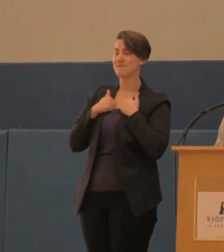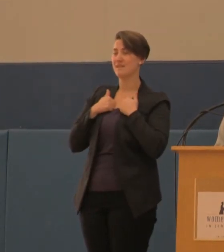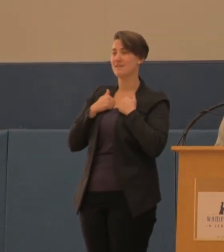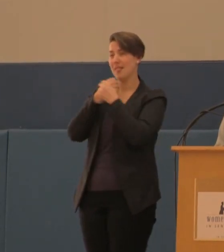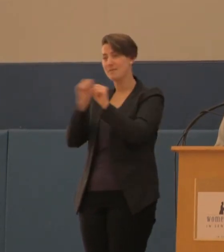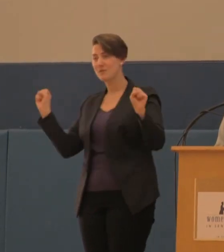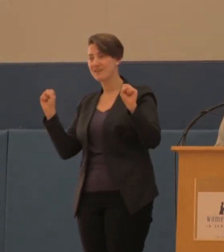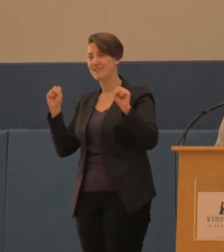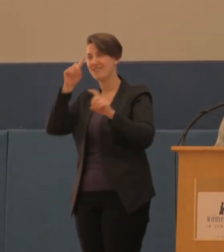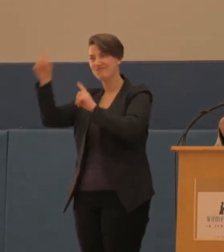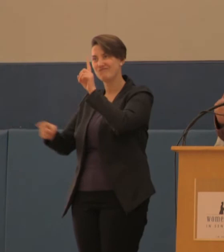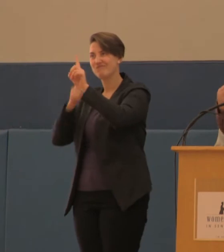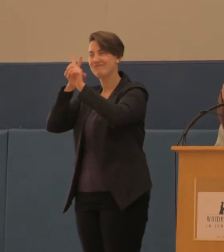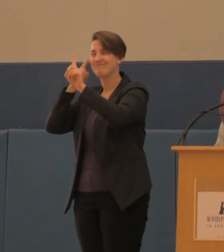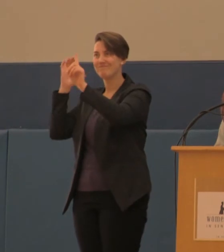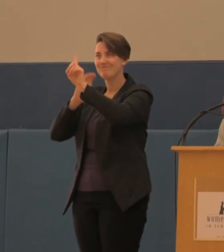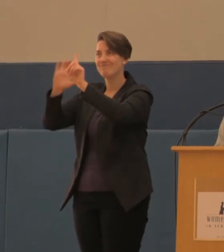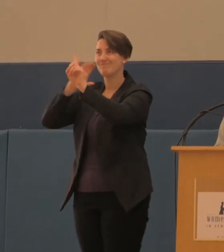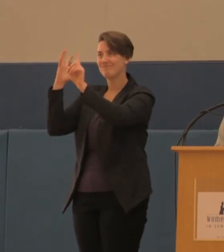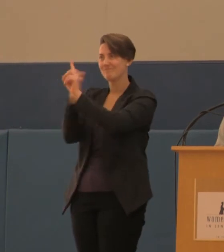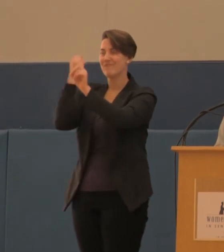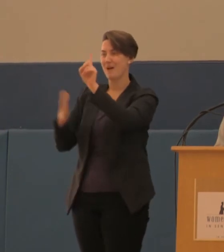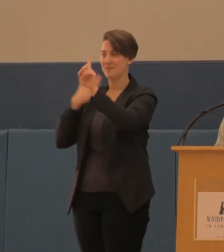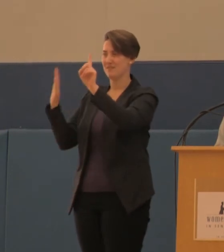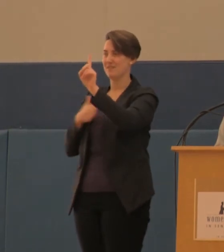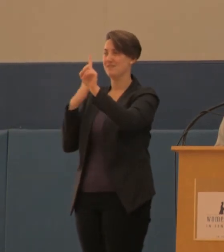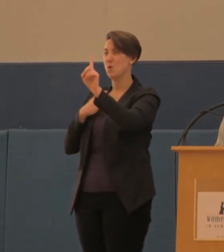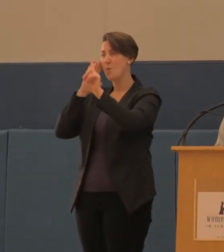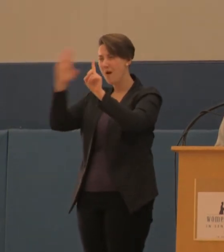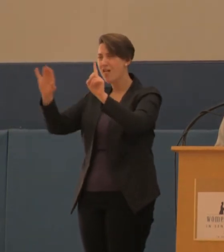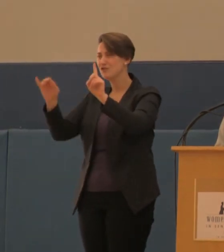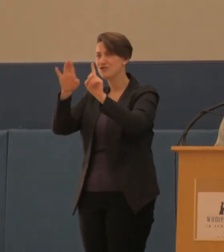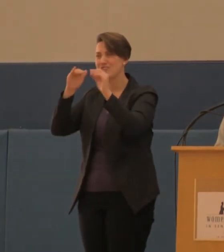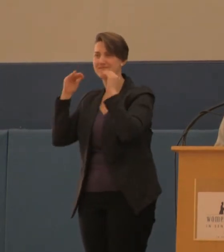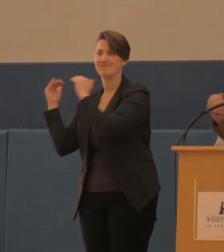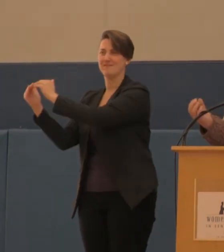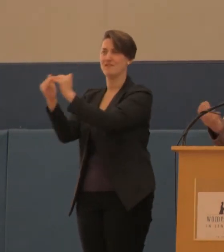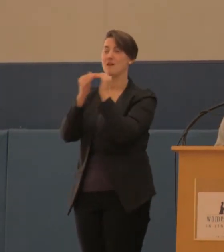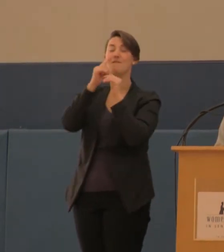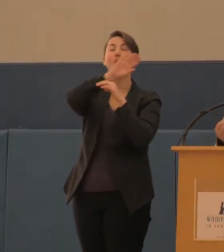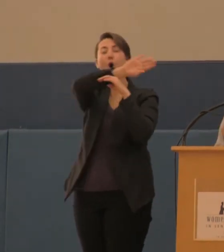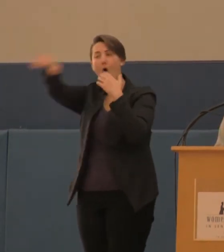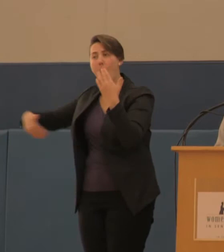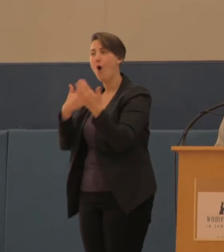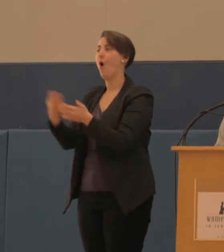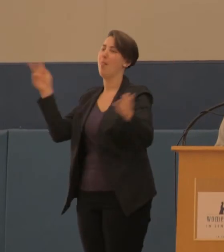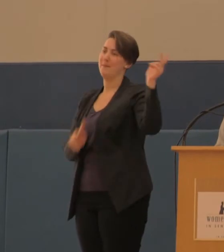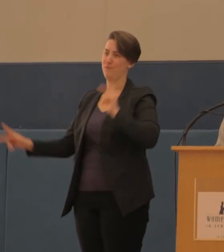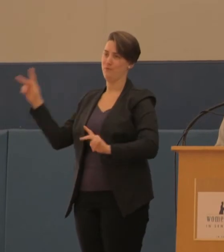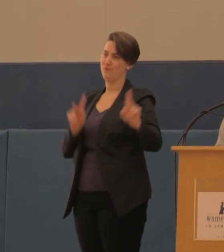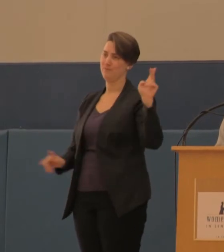pursue happiness with justice and equality for all